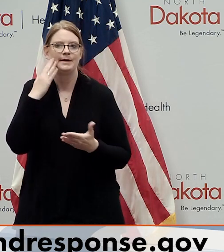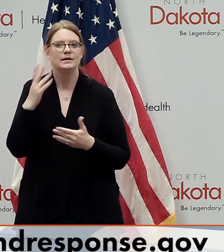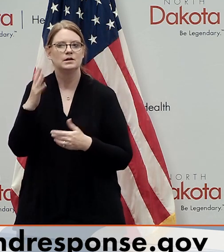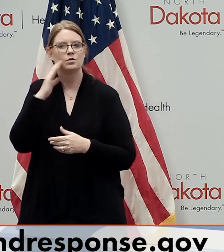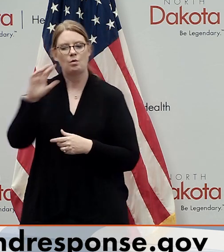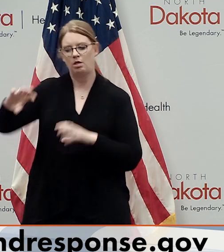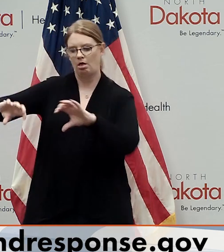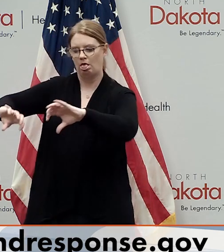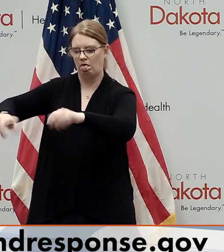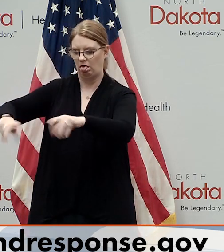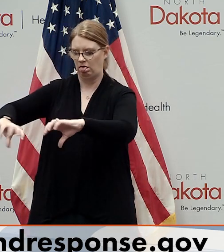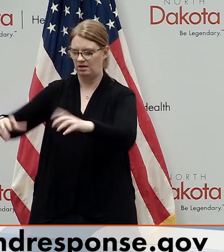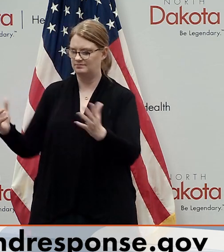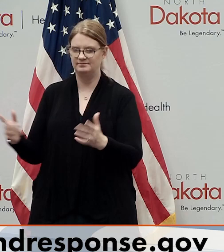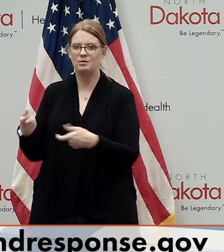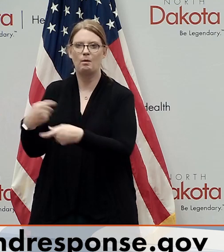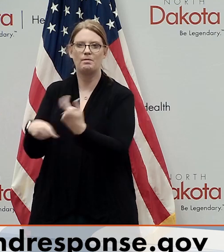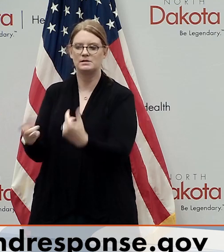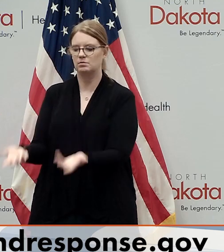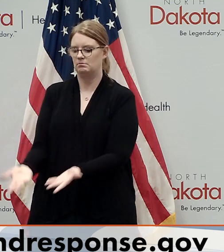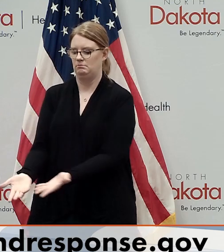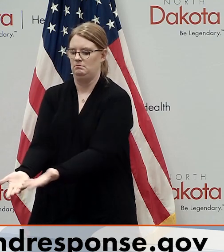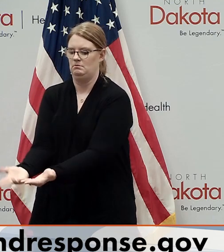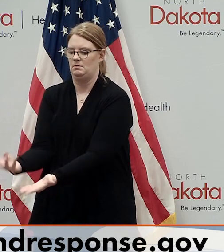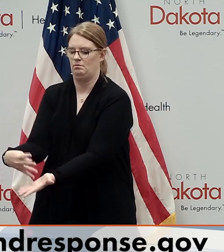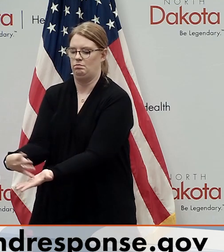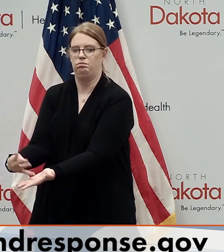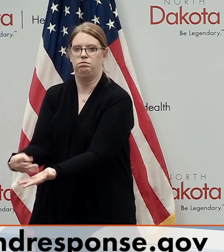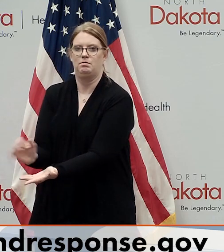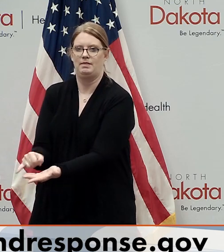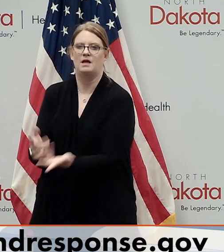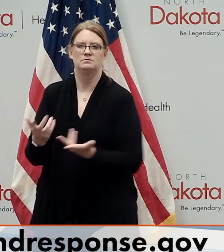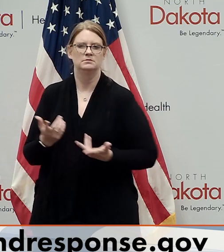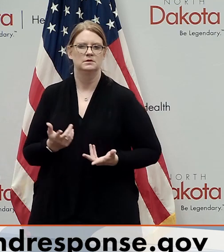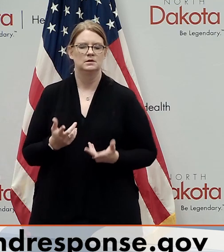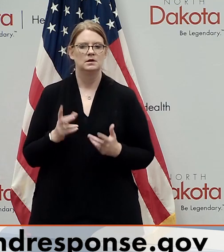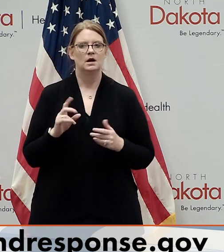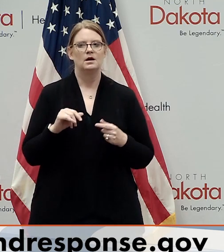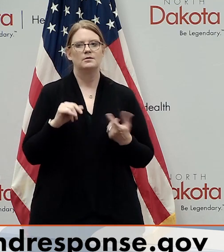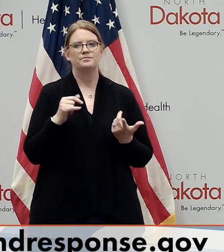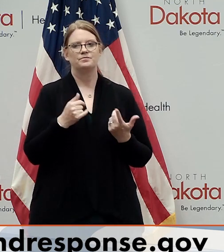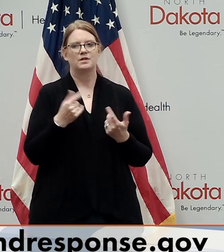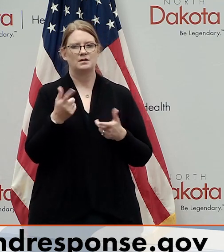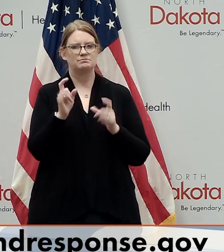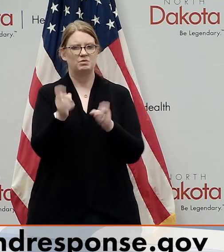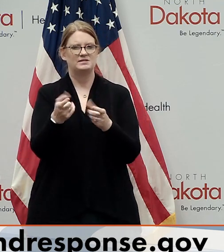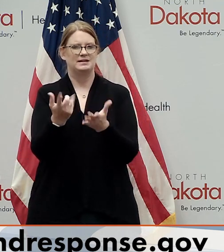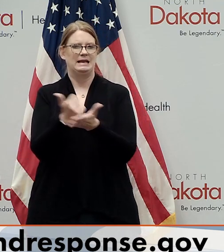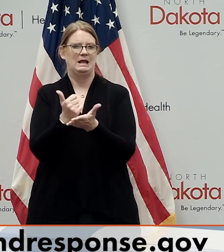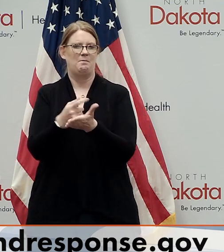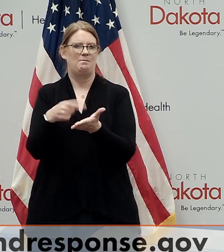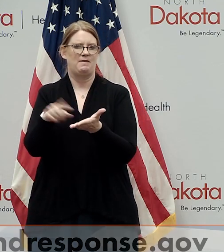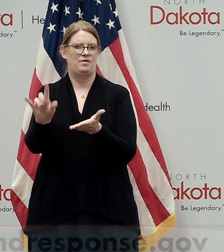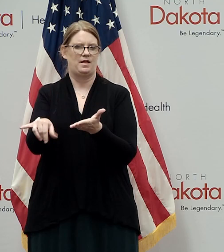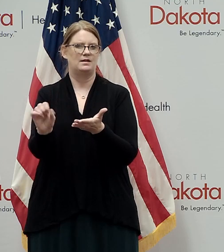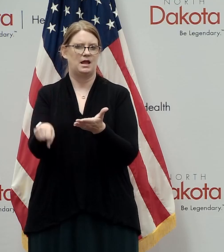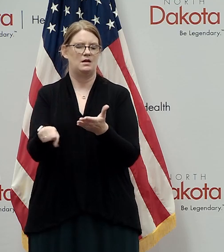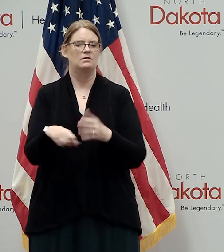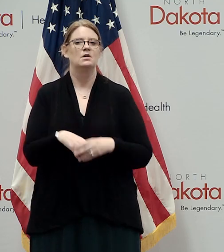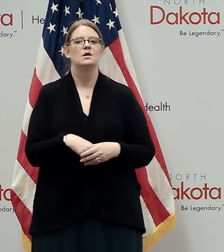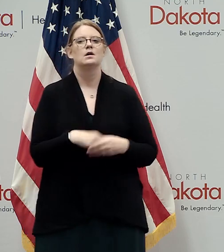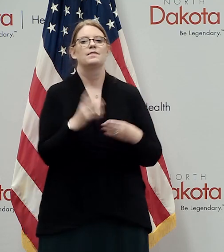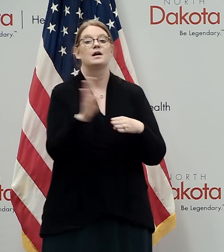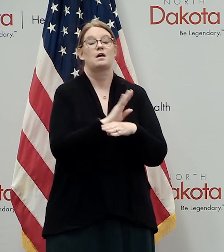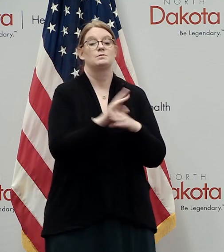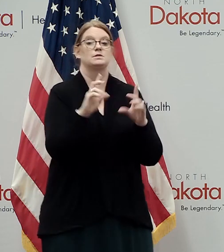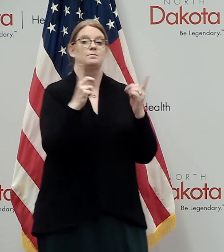or plexiglass at checkout and many other ideas. Those are things these grants can help pay for those improvements. Commerce Department